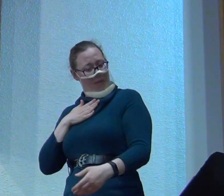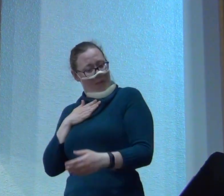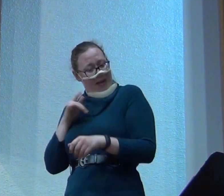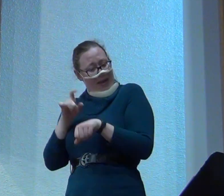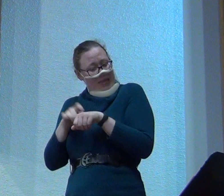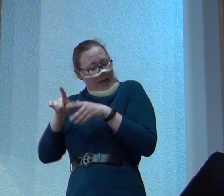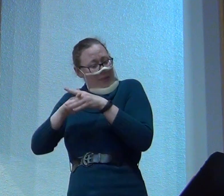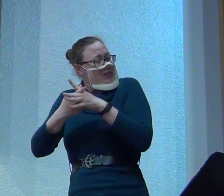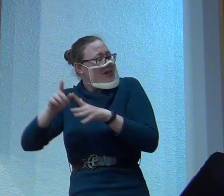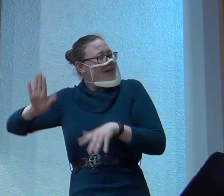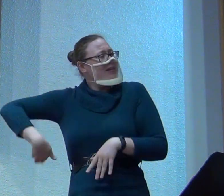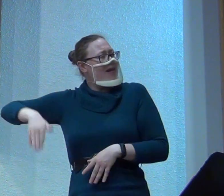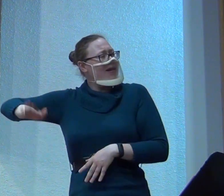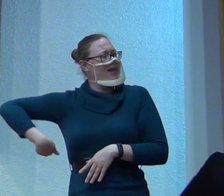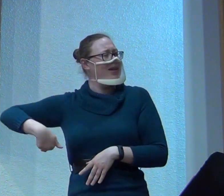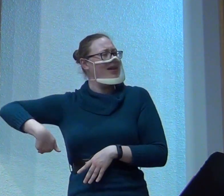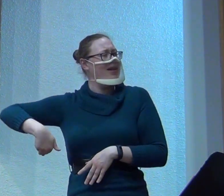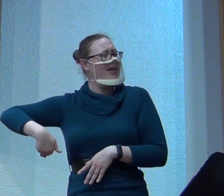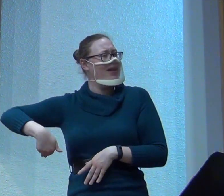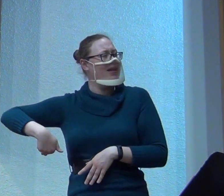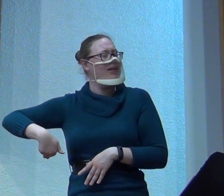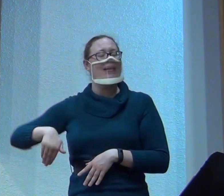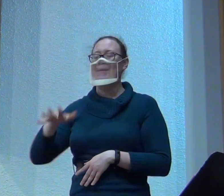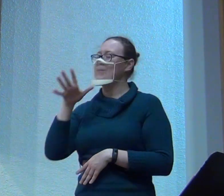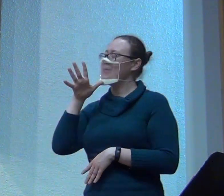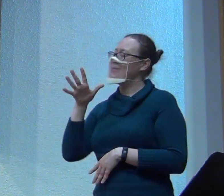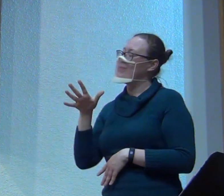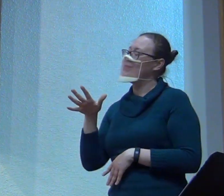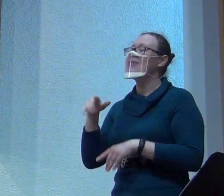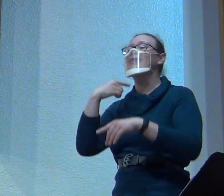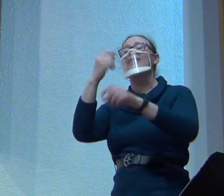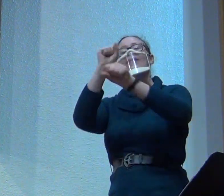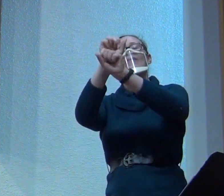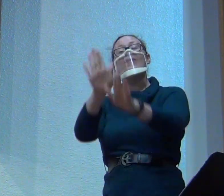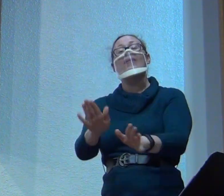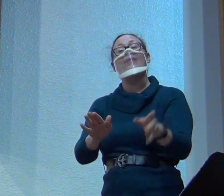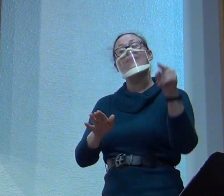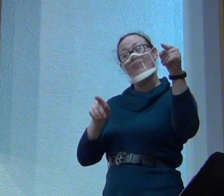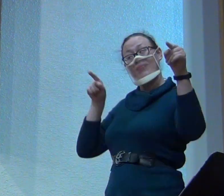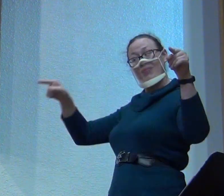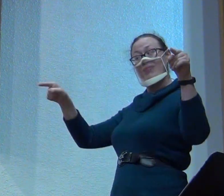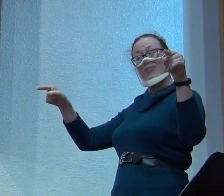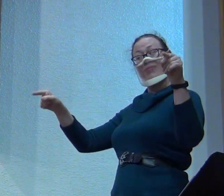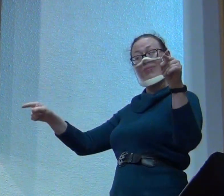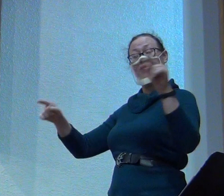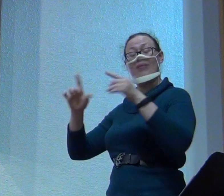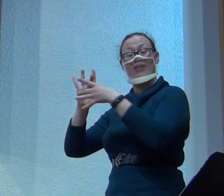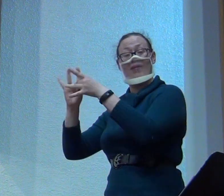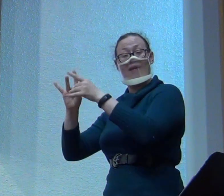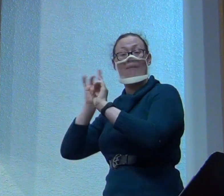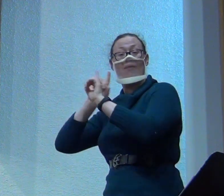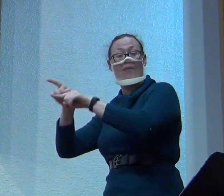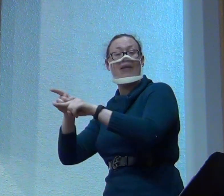yet come.' His mother said to the servants, 'Do whatever he tells you.'